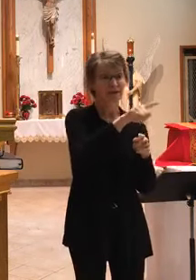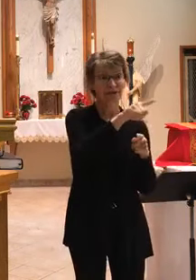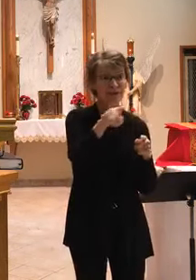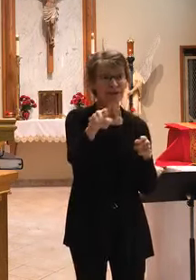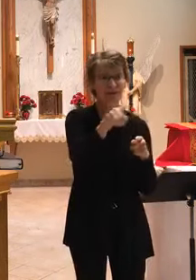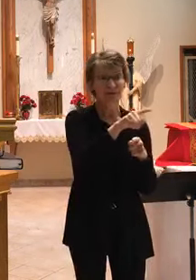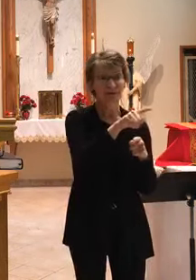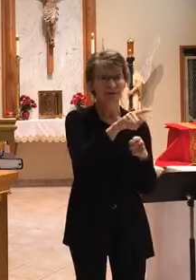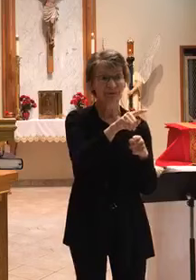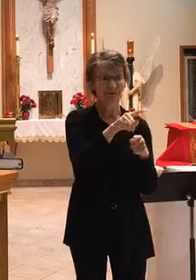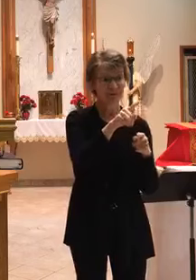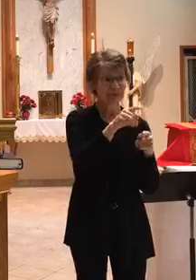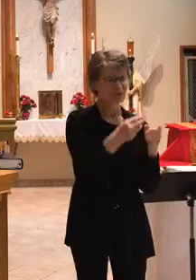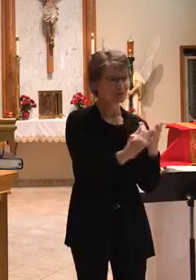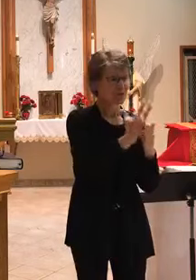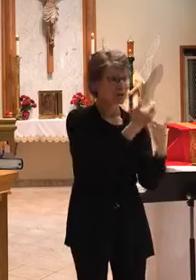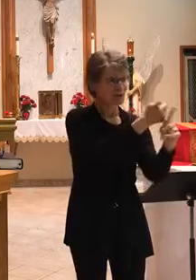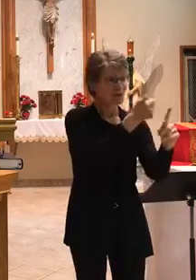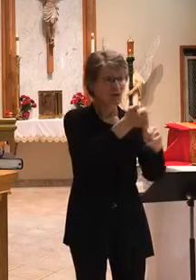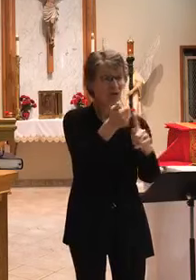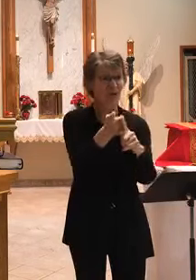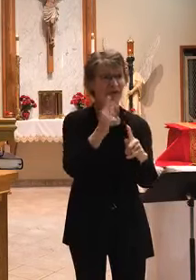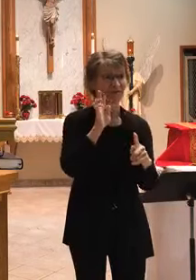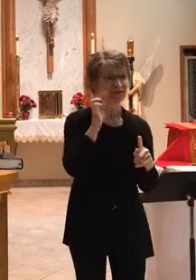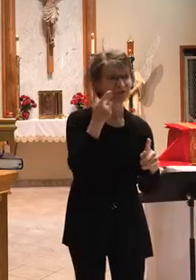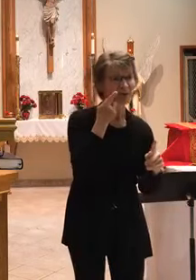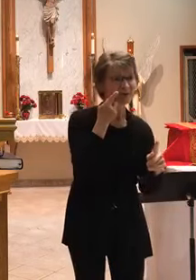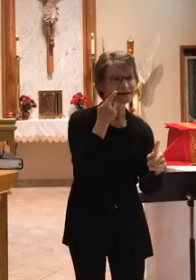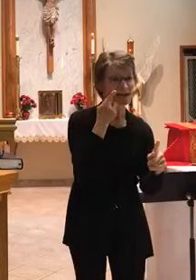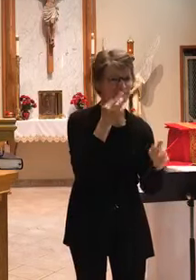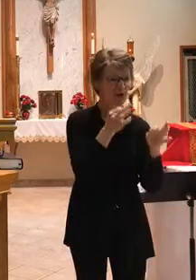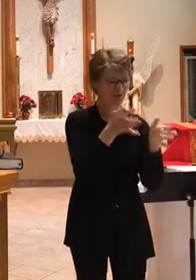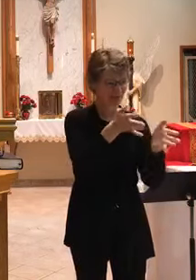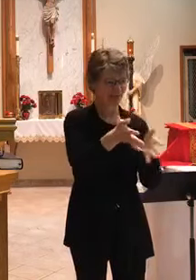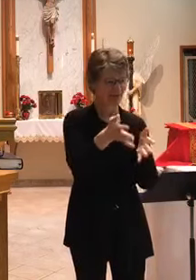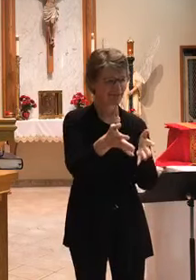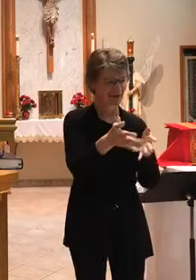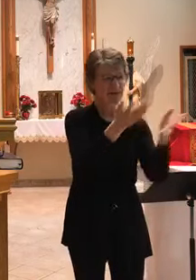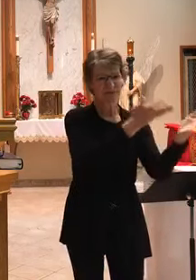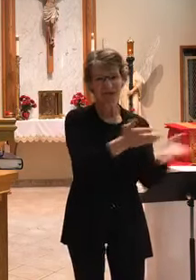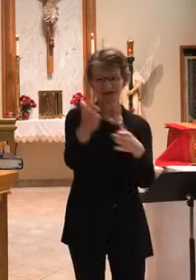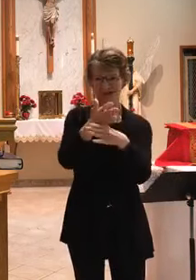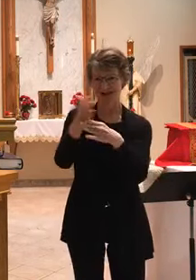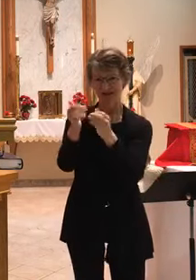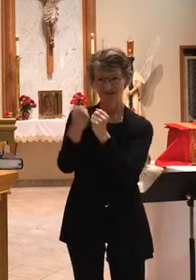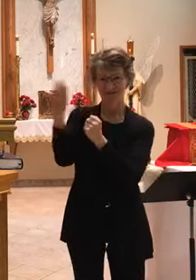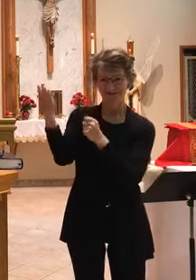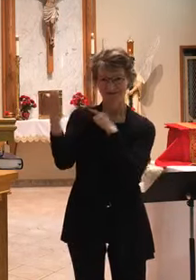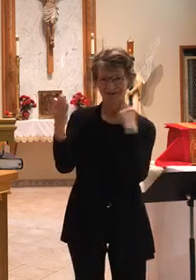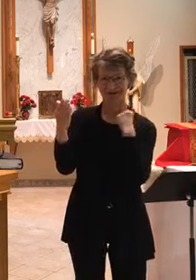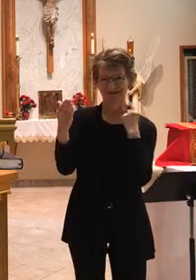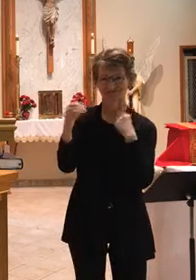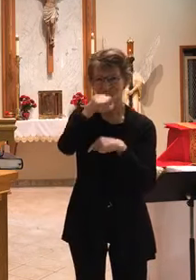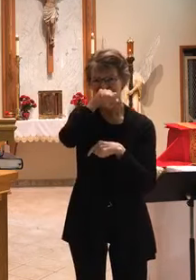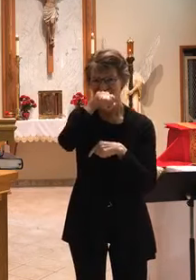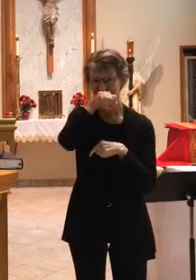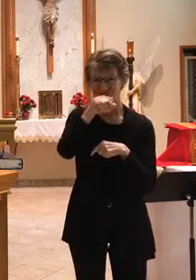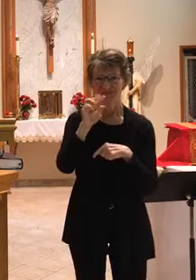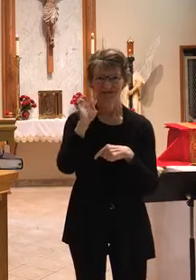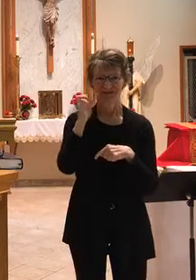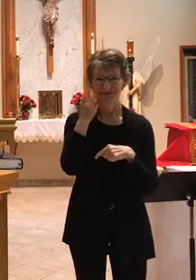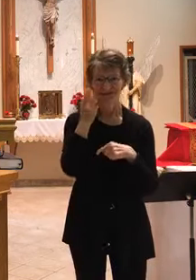We love them all. But I realize what it takes to get to the harvest. It's a